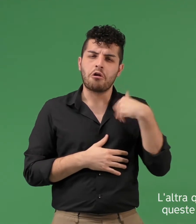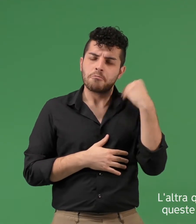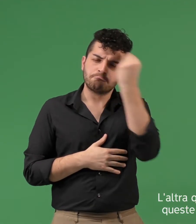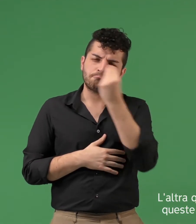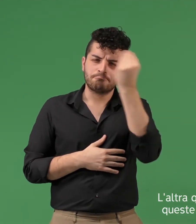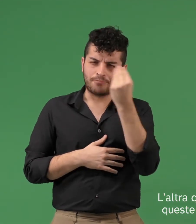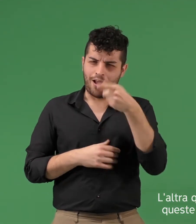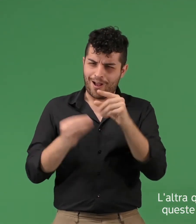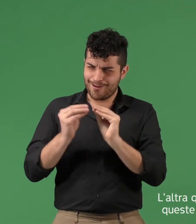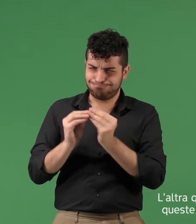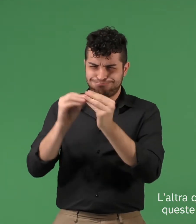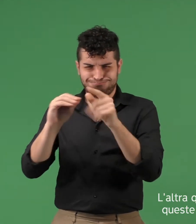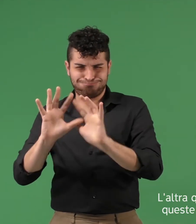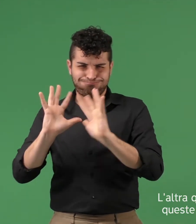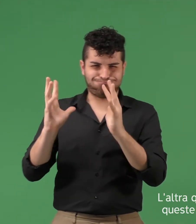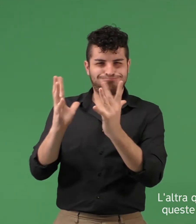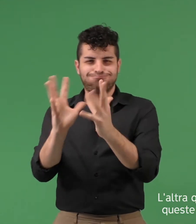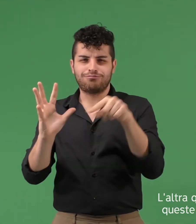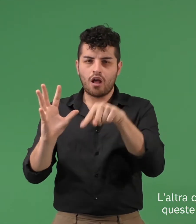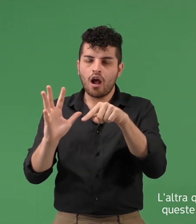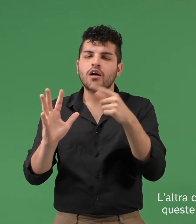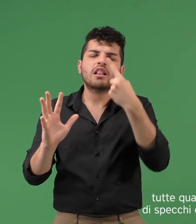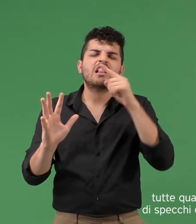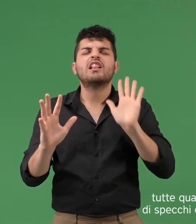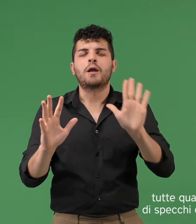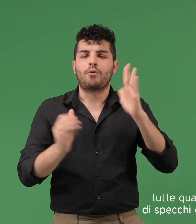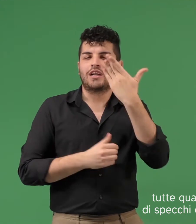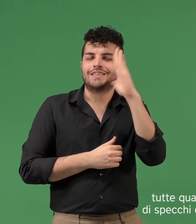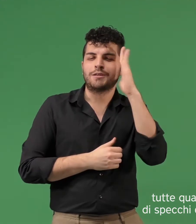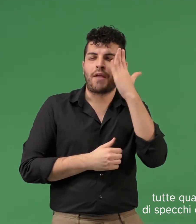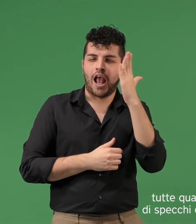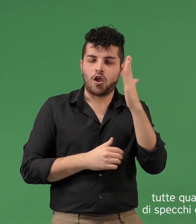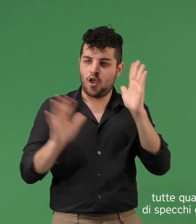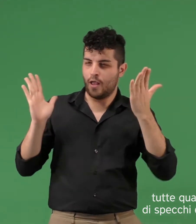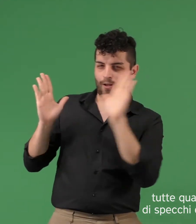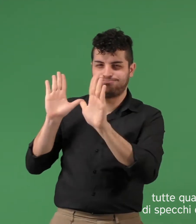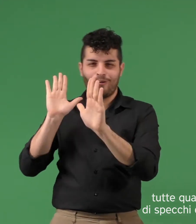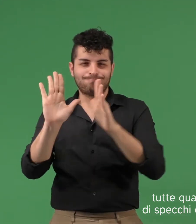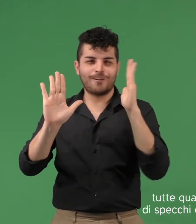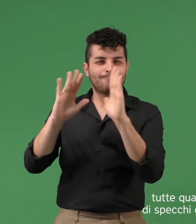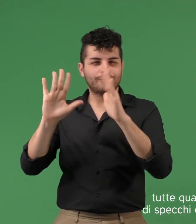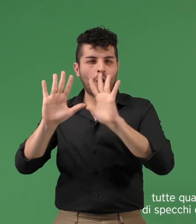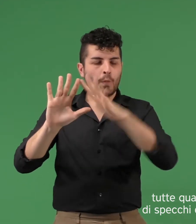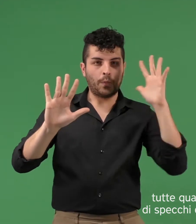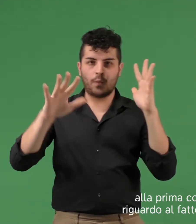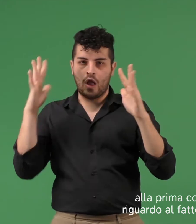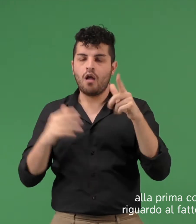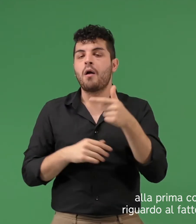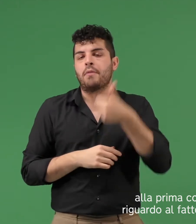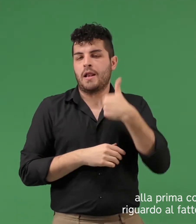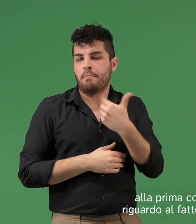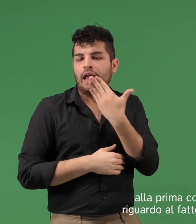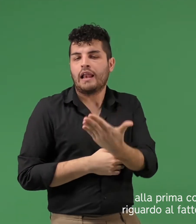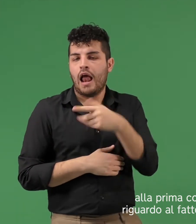The other part of it is that those sculptures are essentially different kinds of mirrors, all of them. And so that